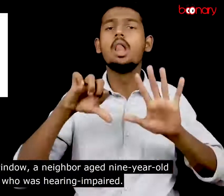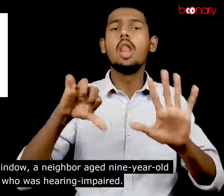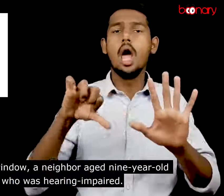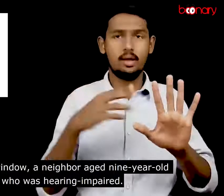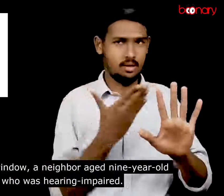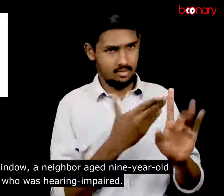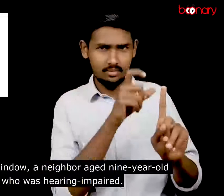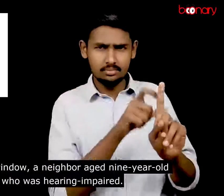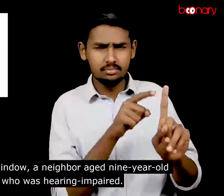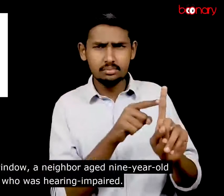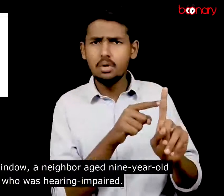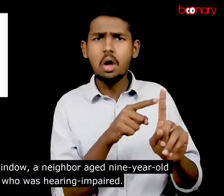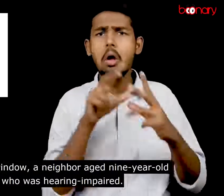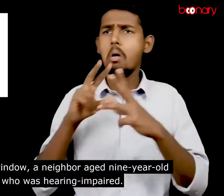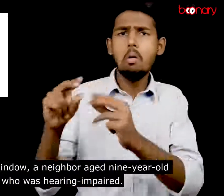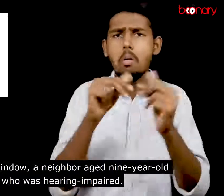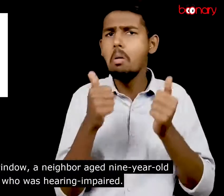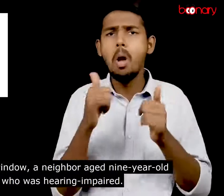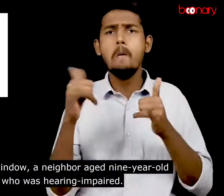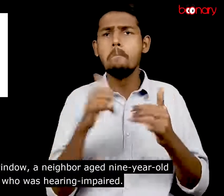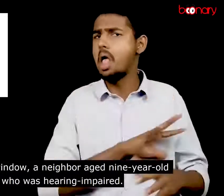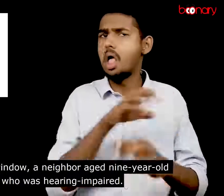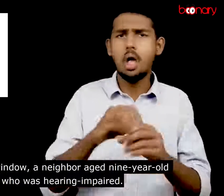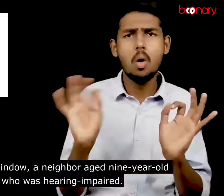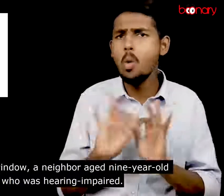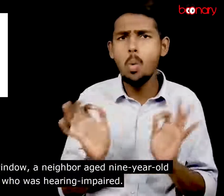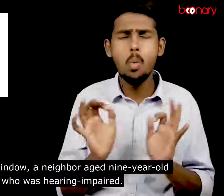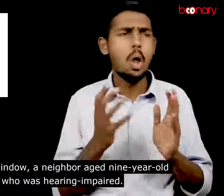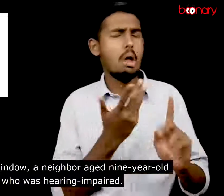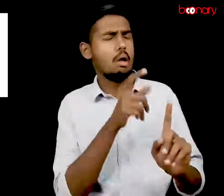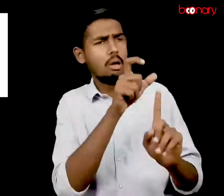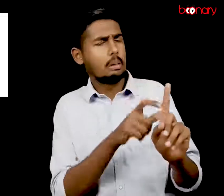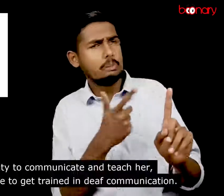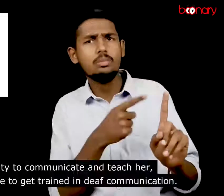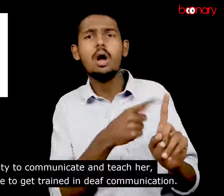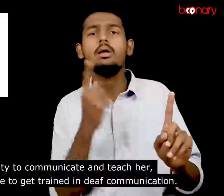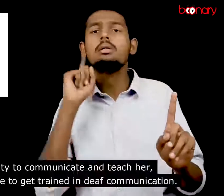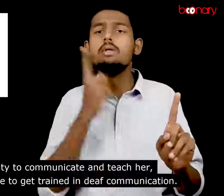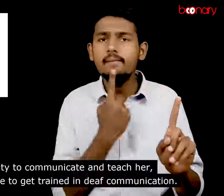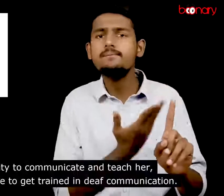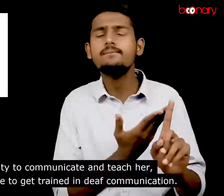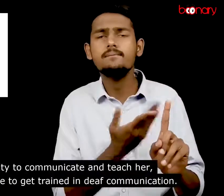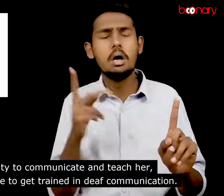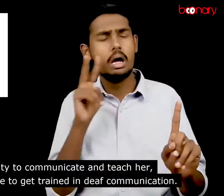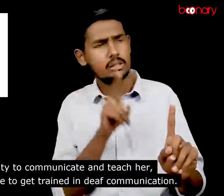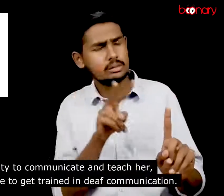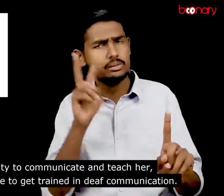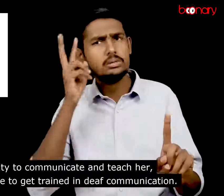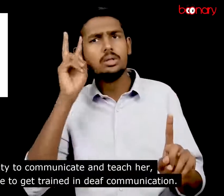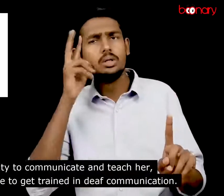9-year-old and who was hearing impaired. With curiosity to communicate and